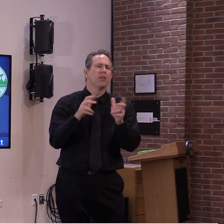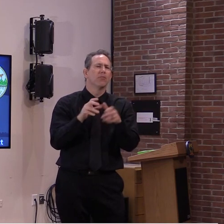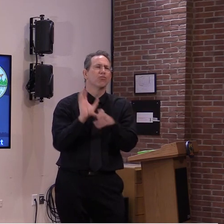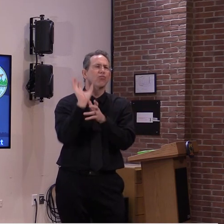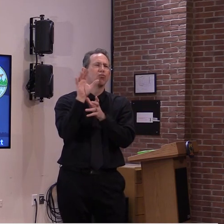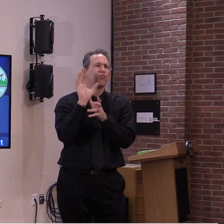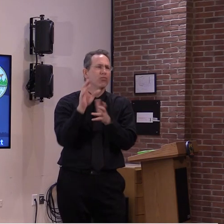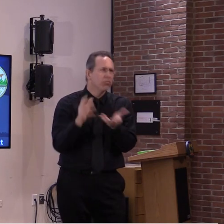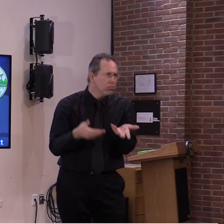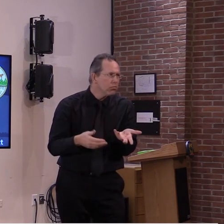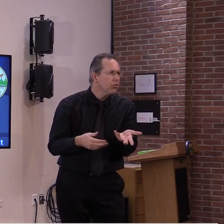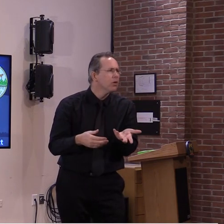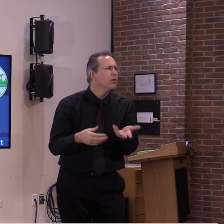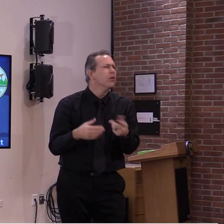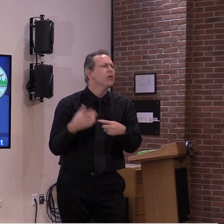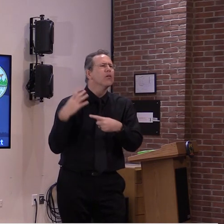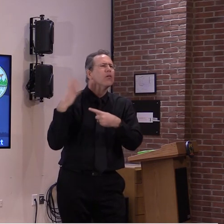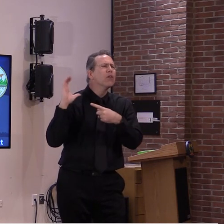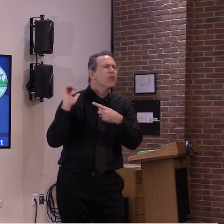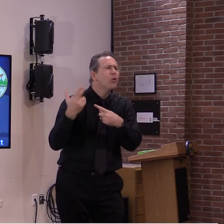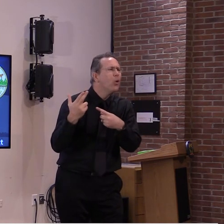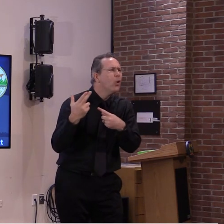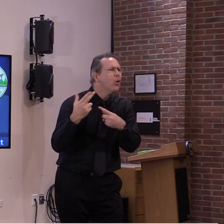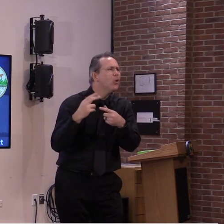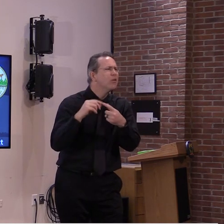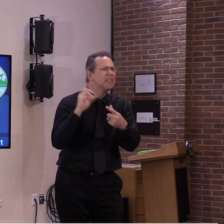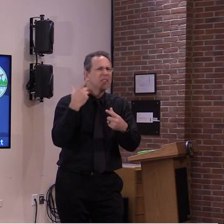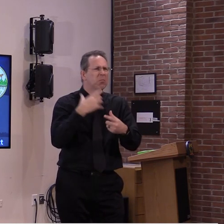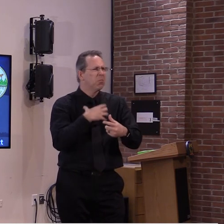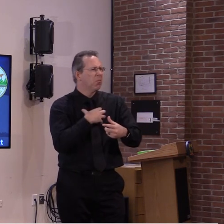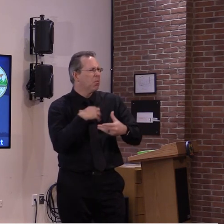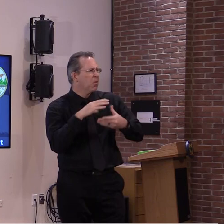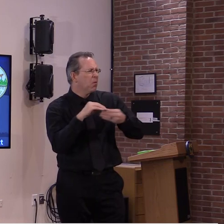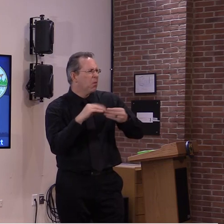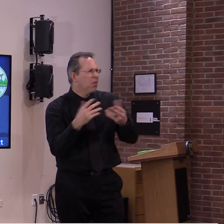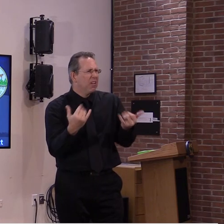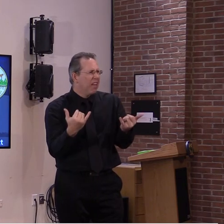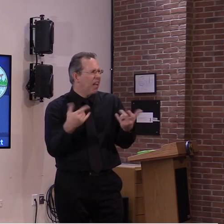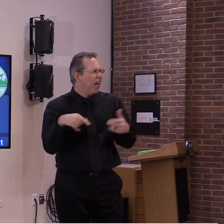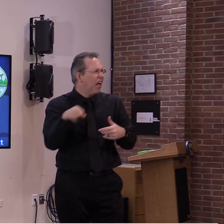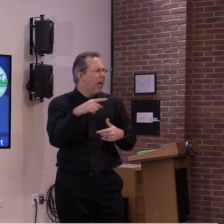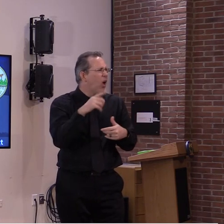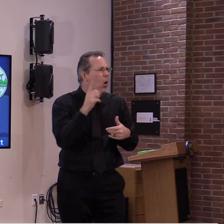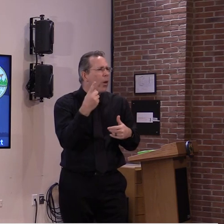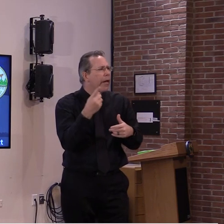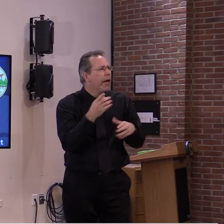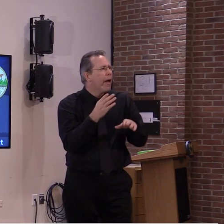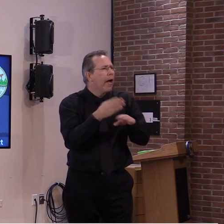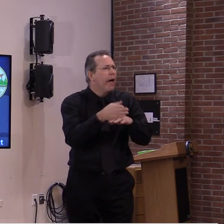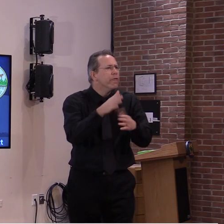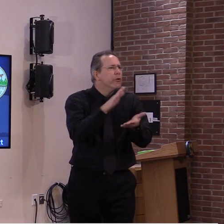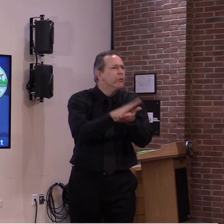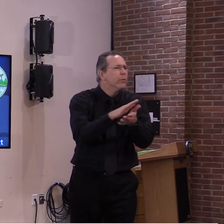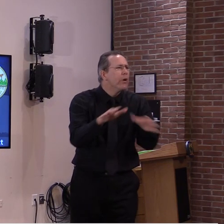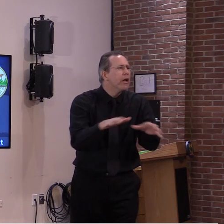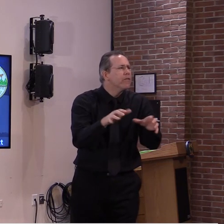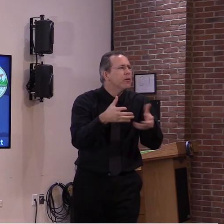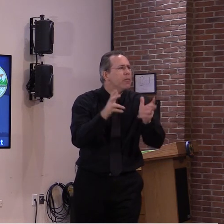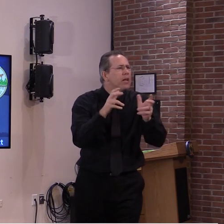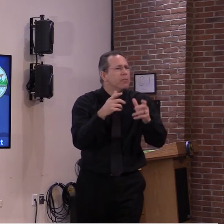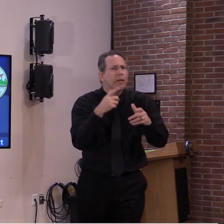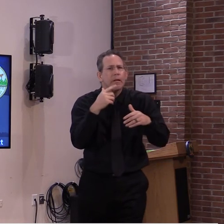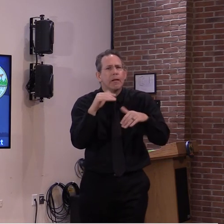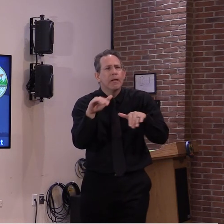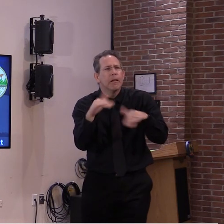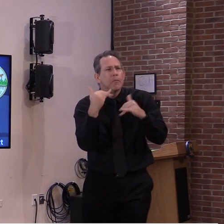structured for what they can do. With hours limited now after school, they fear there isn't enough time and space to allow everyone